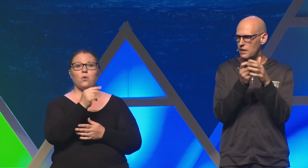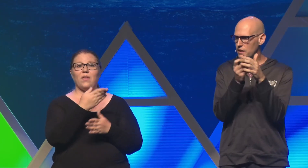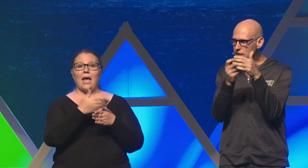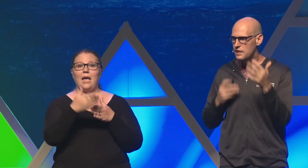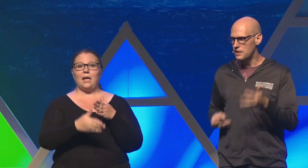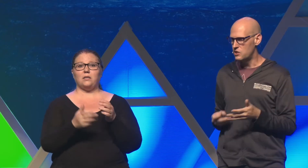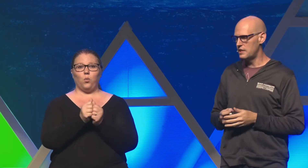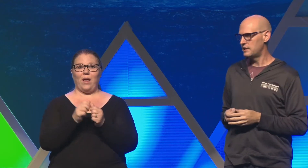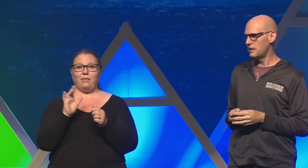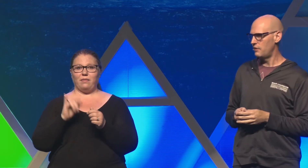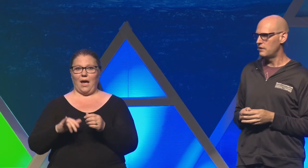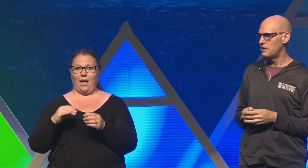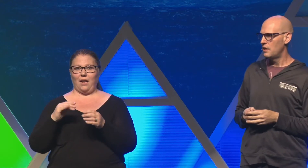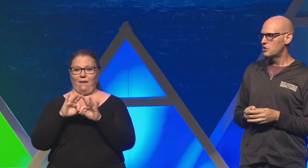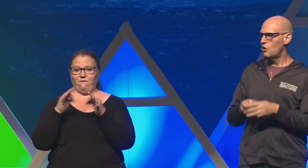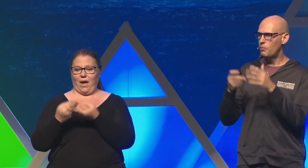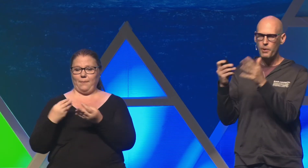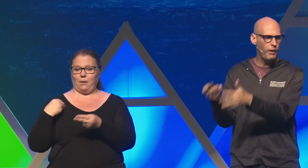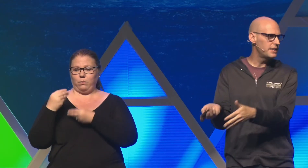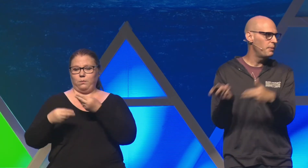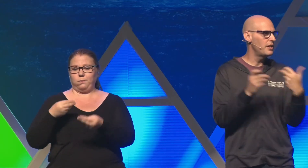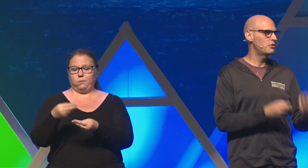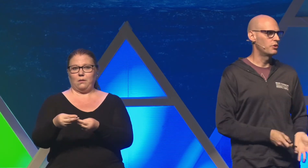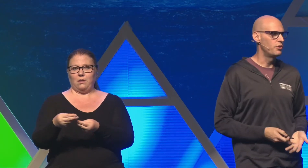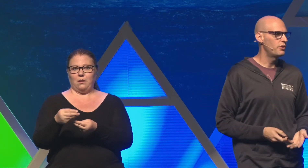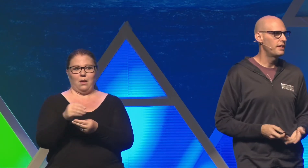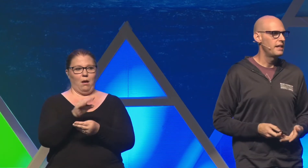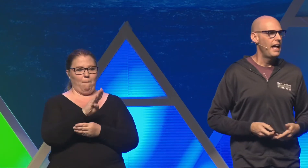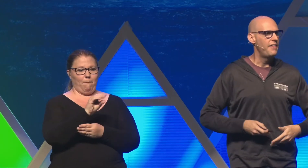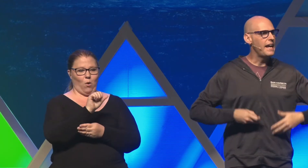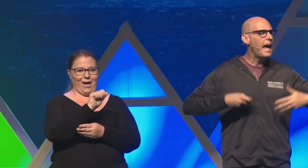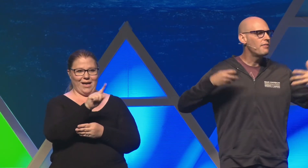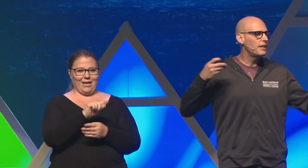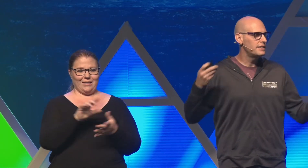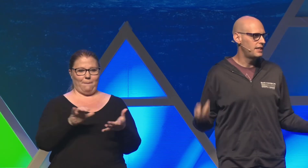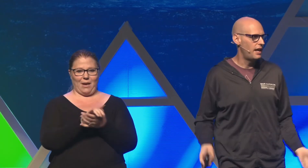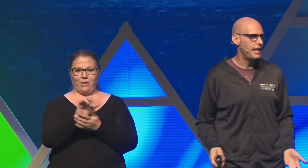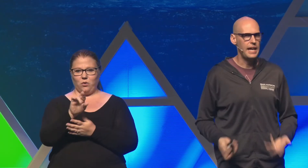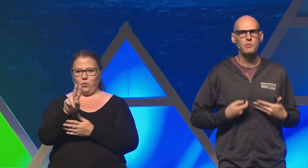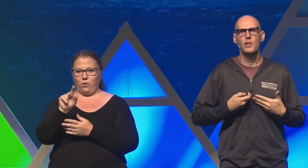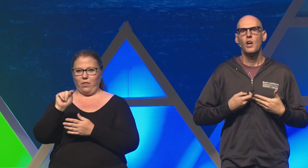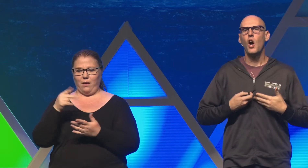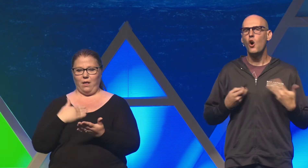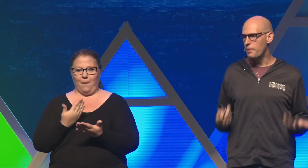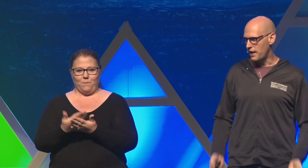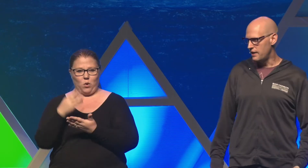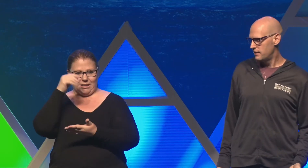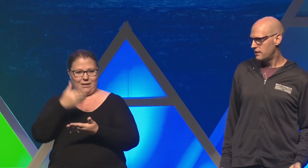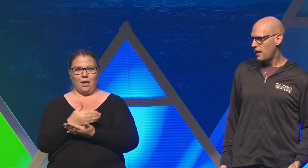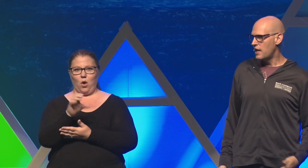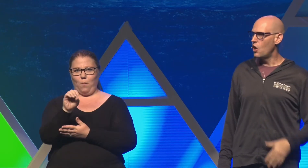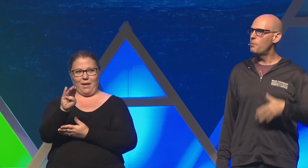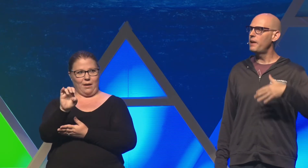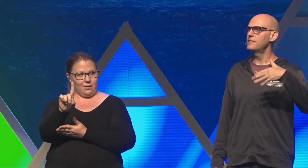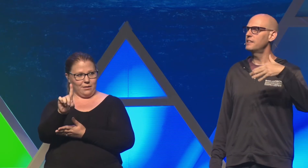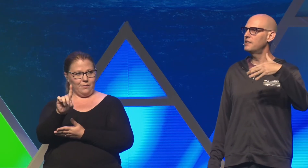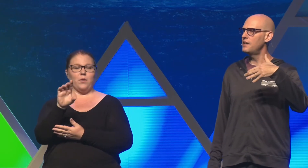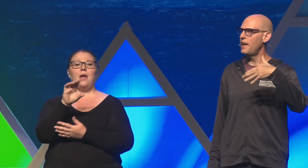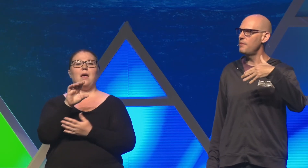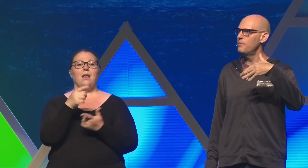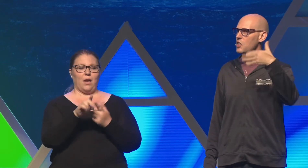this lineage that is given. So Boaz marries Ruth, and they have a son named Obed. And Obed